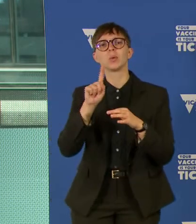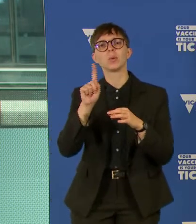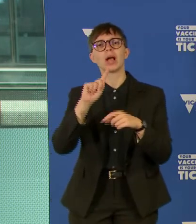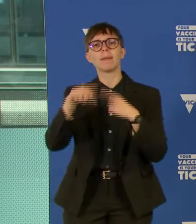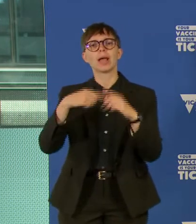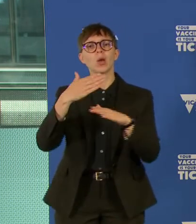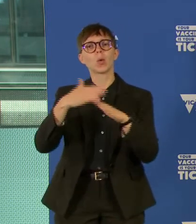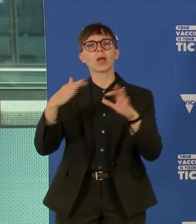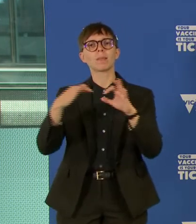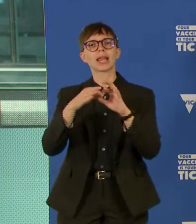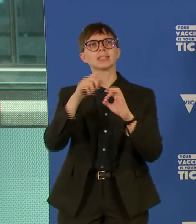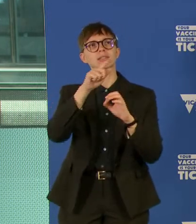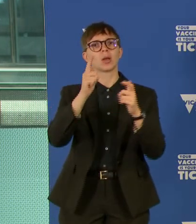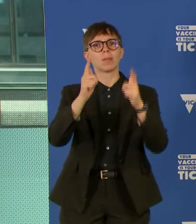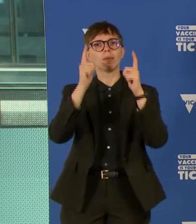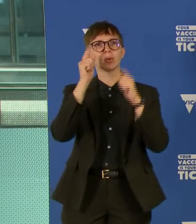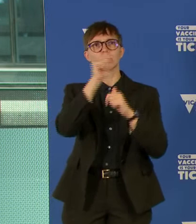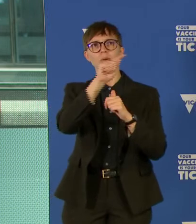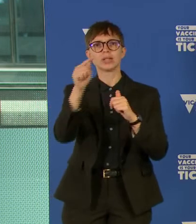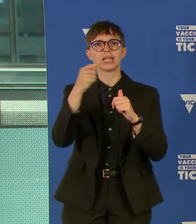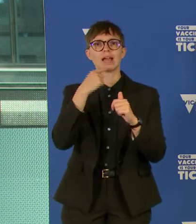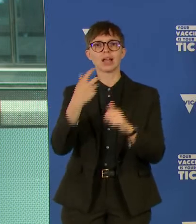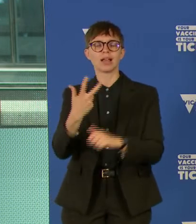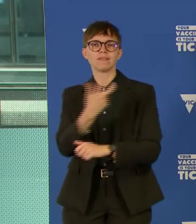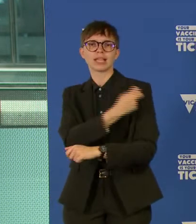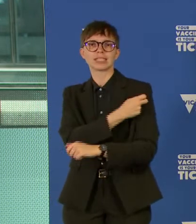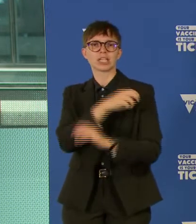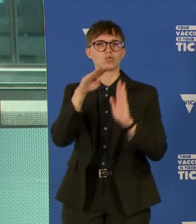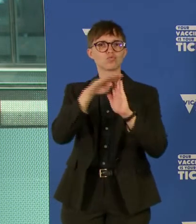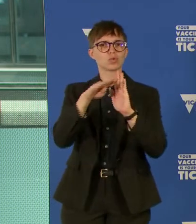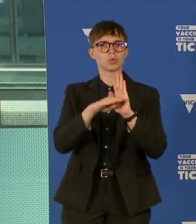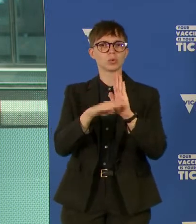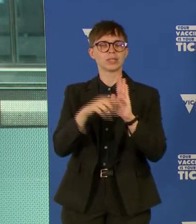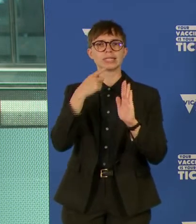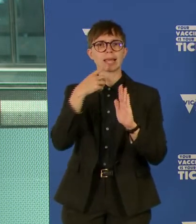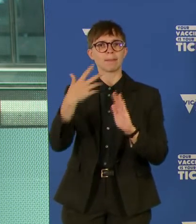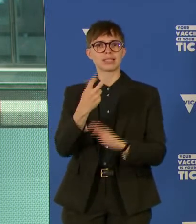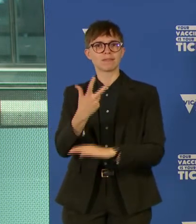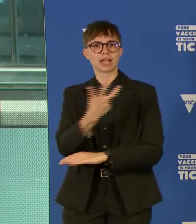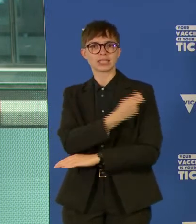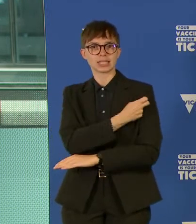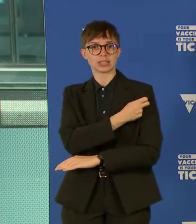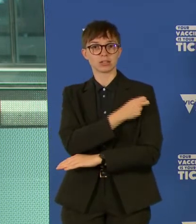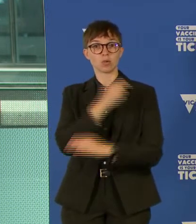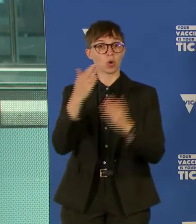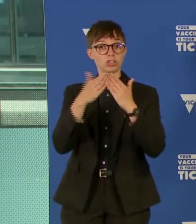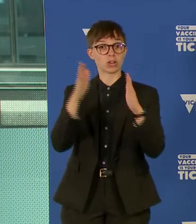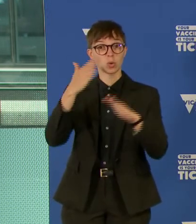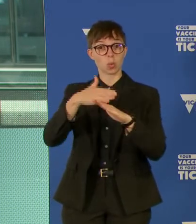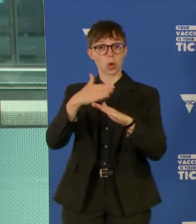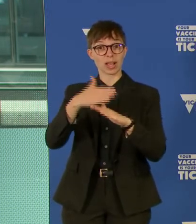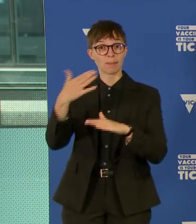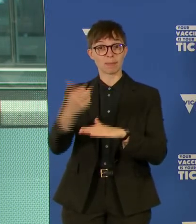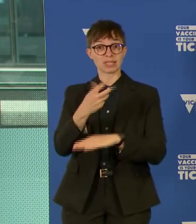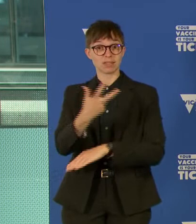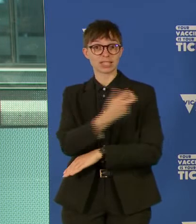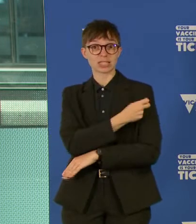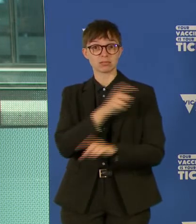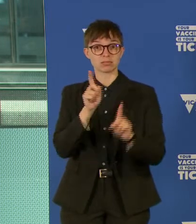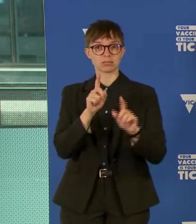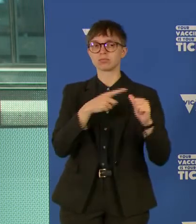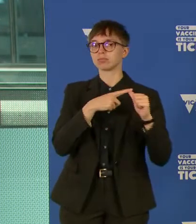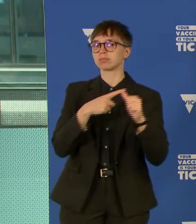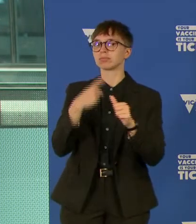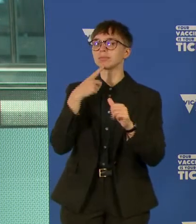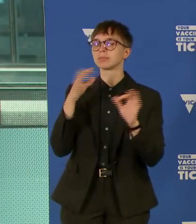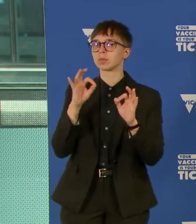remain a 3-dose or a 2-dose mandate. But not for general office spaces that don't fall into